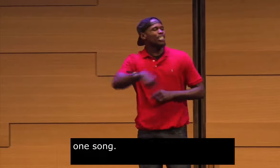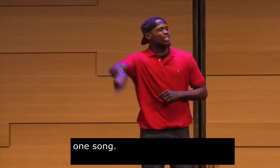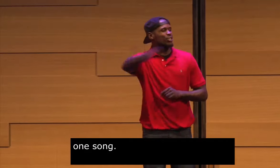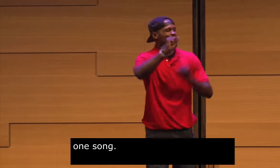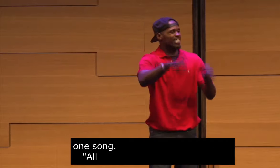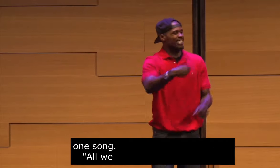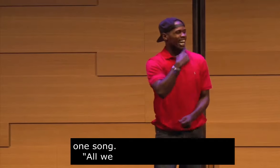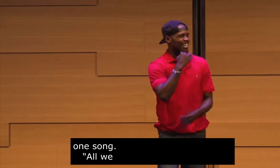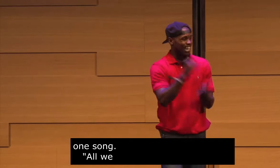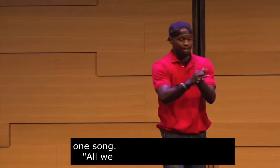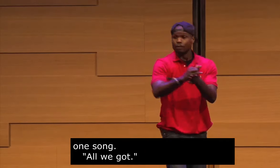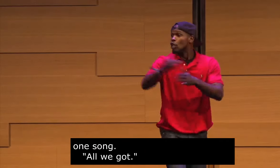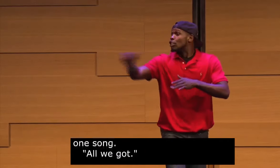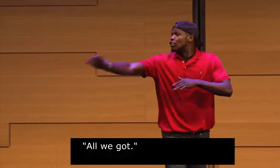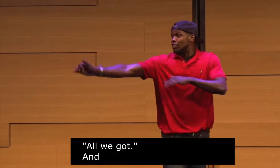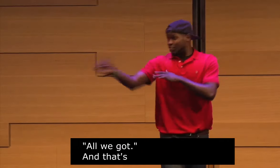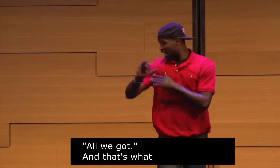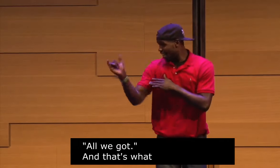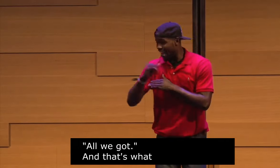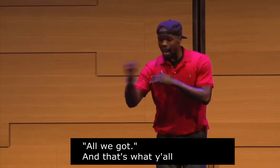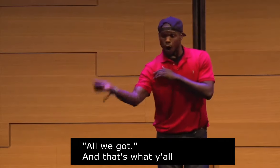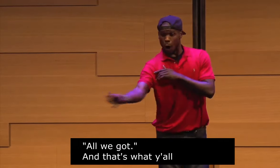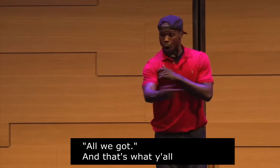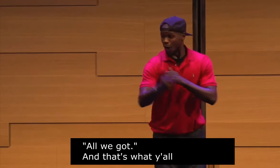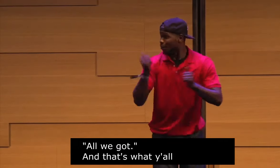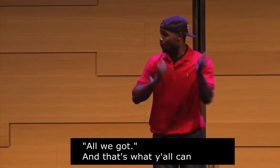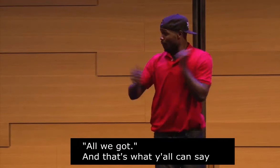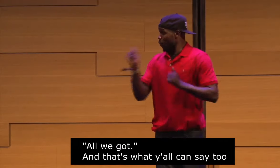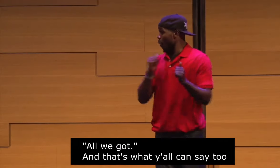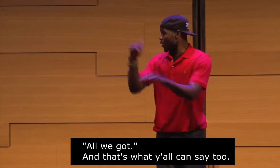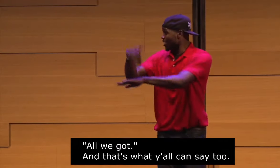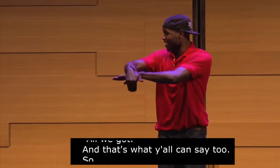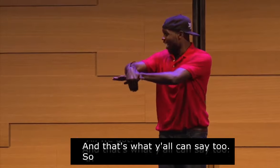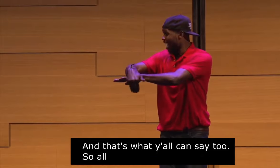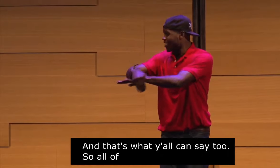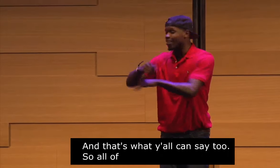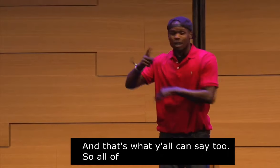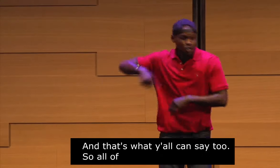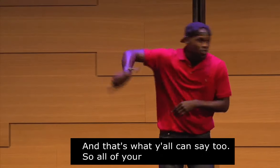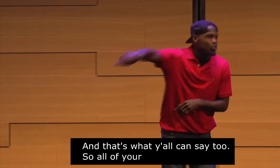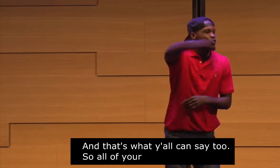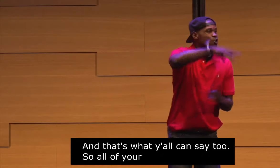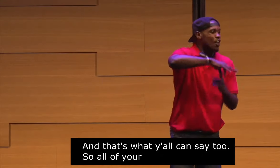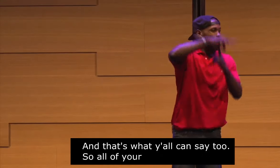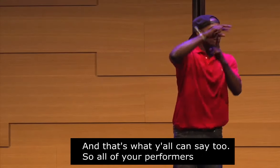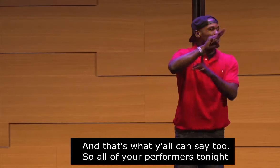we got. And that's what y'all can say too. So all of your performers